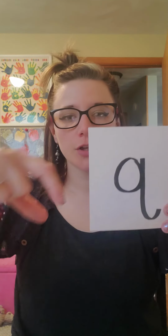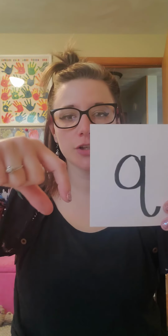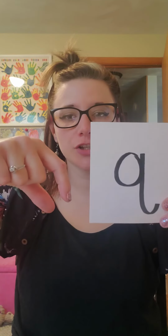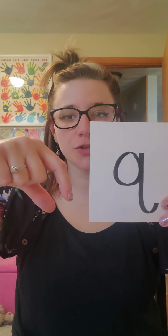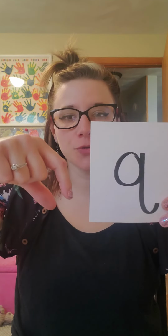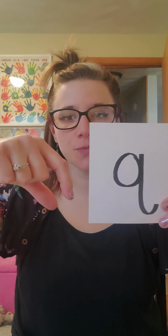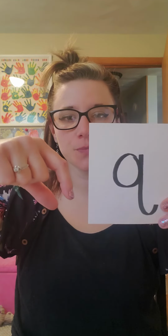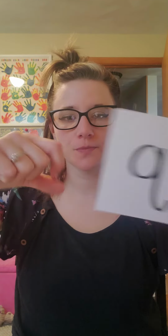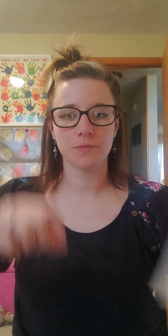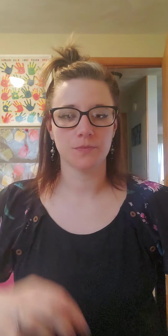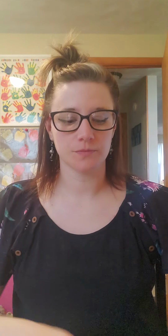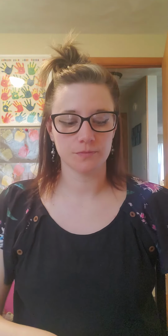Q,